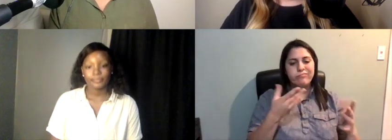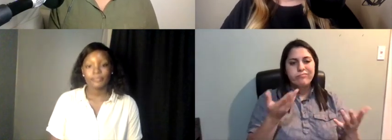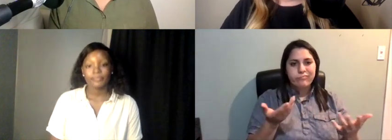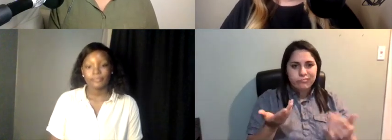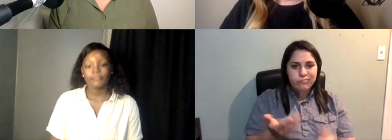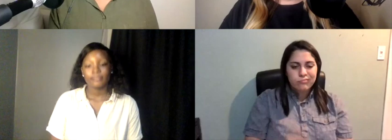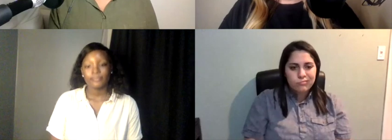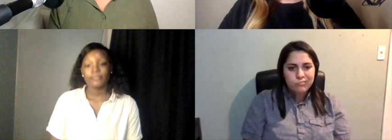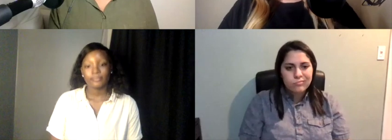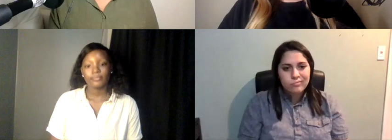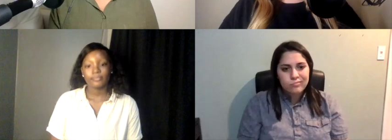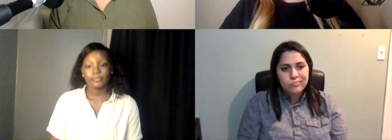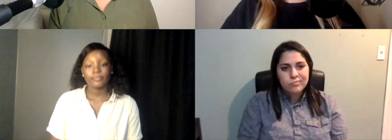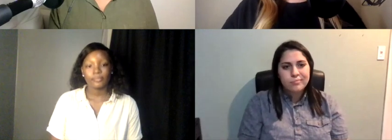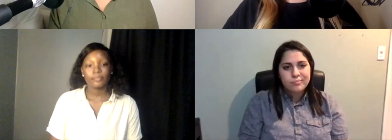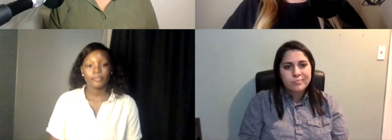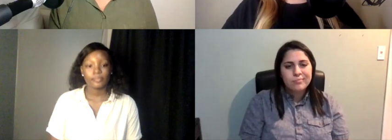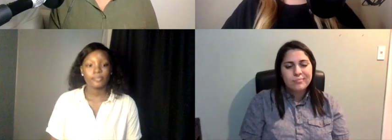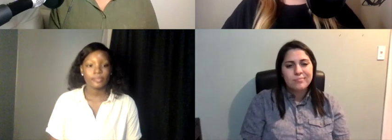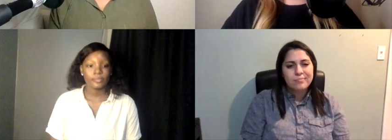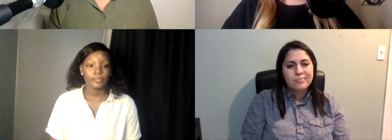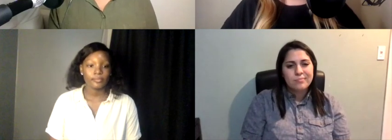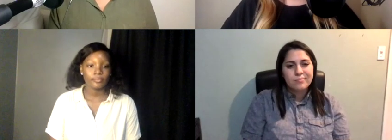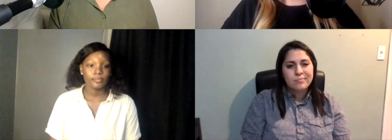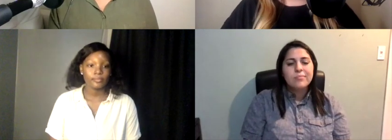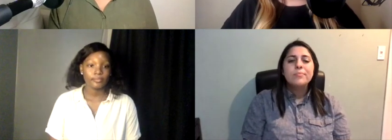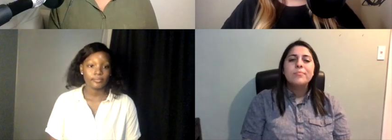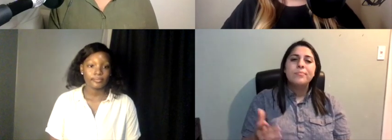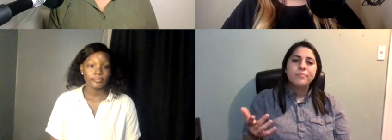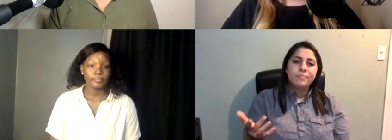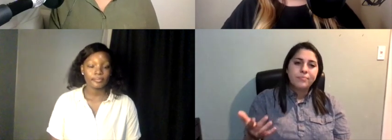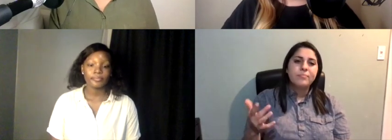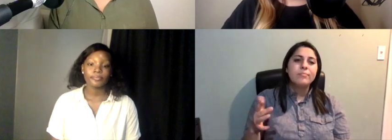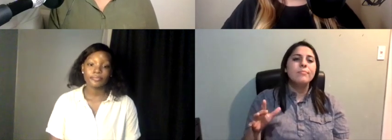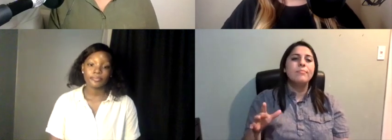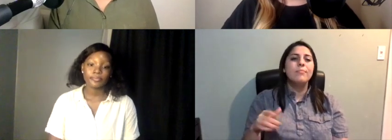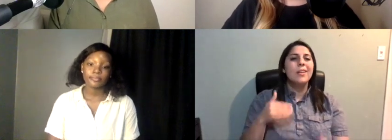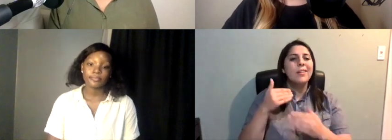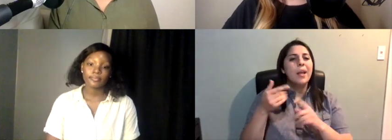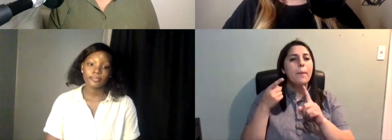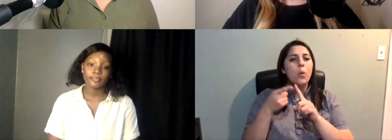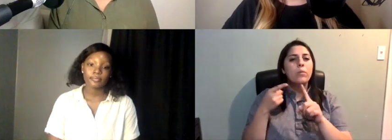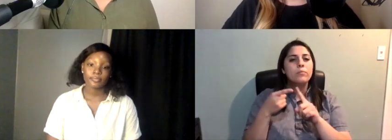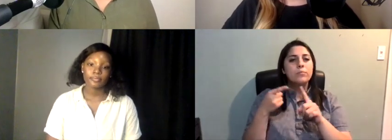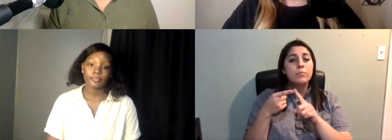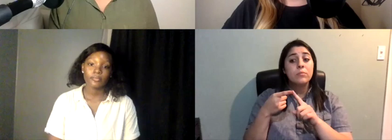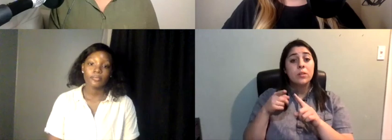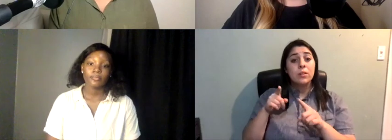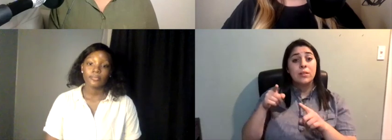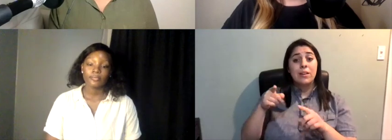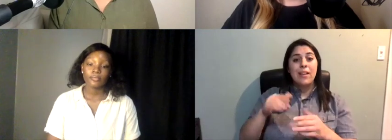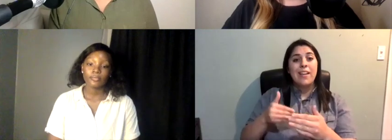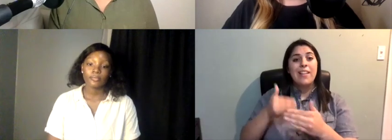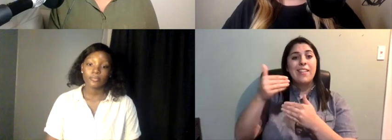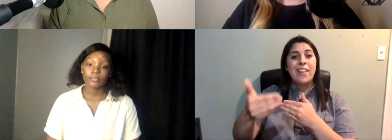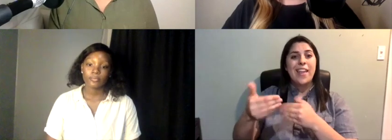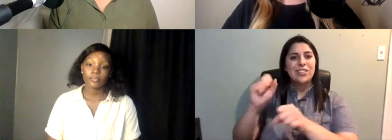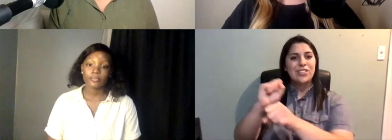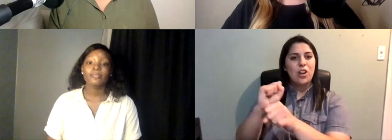So another point is having a job lined up before you leave your current